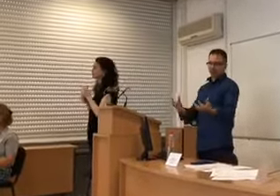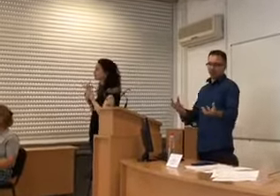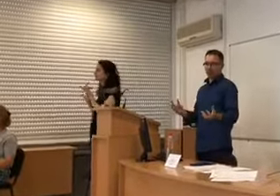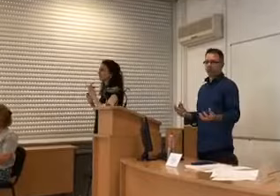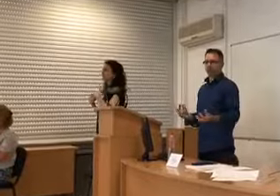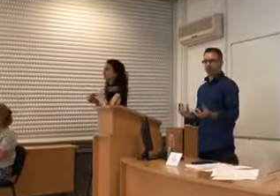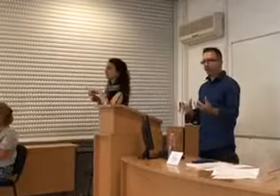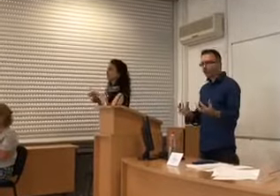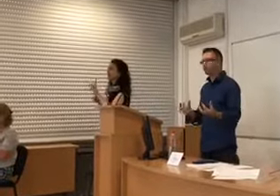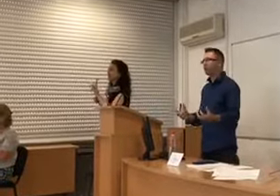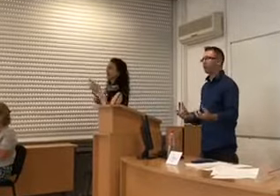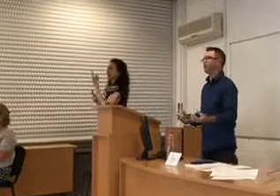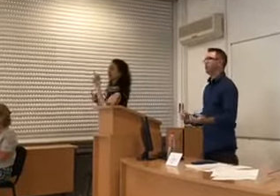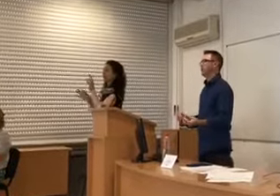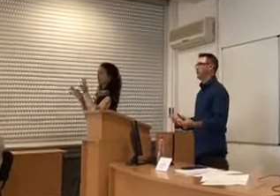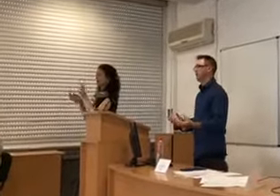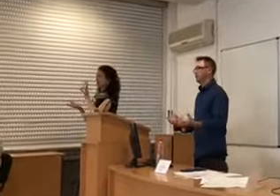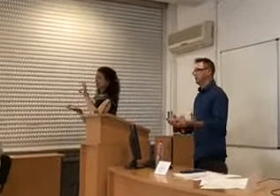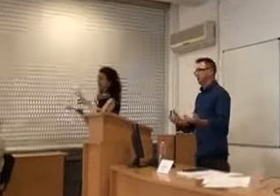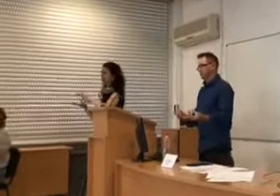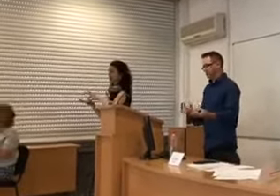and mostly from the third world